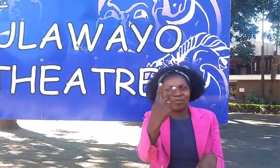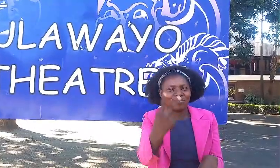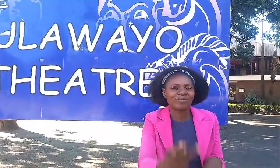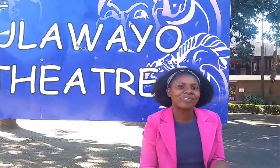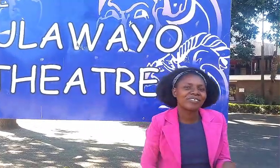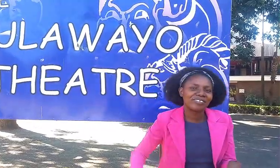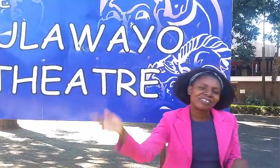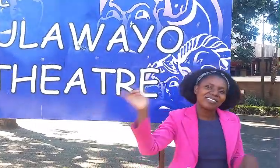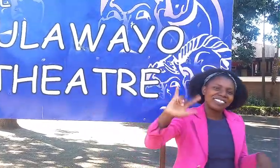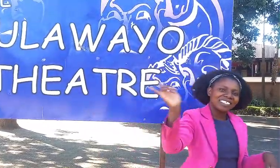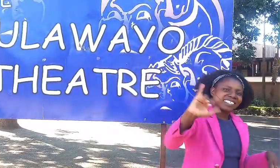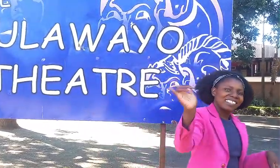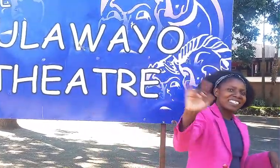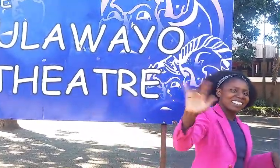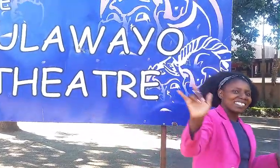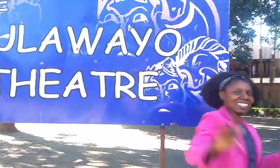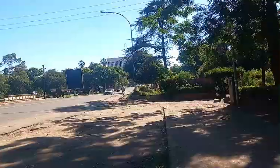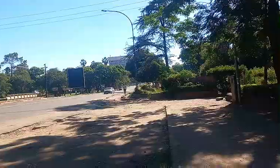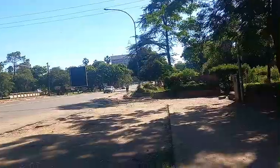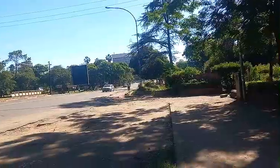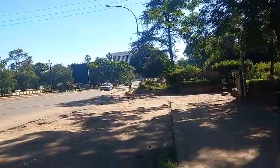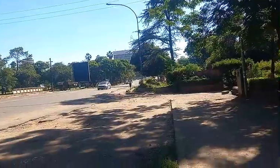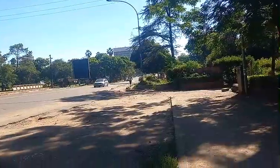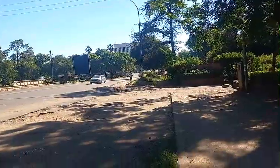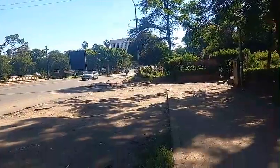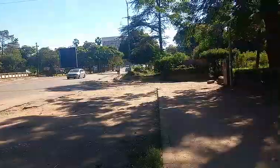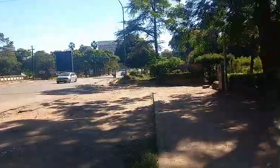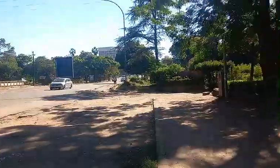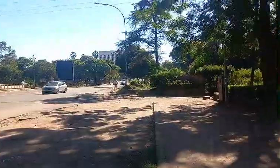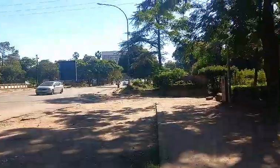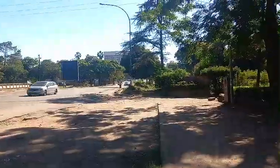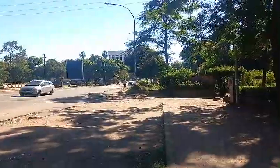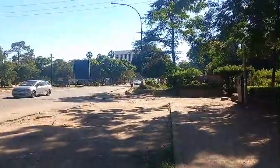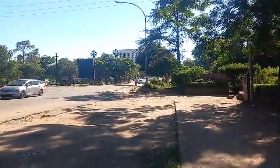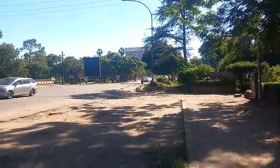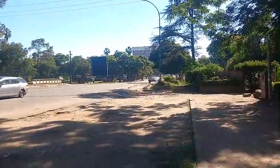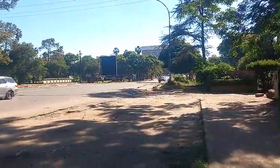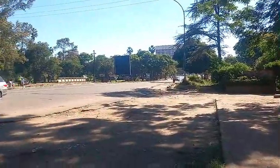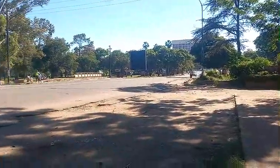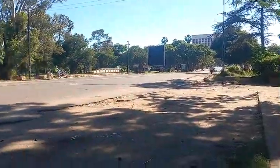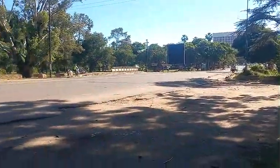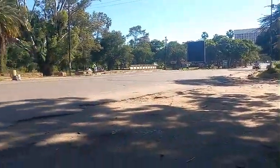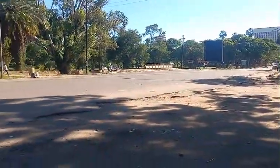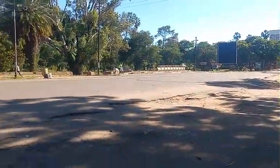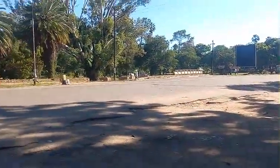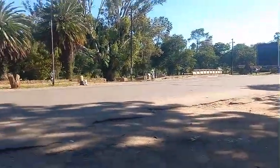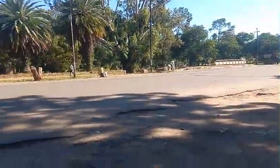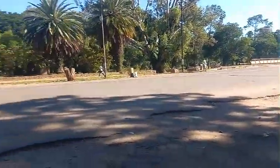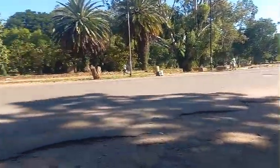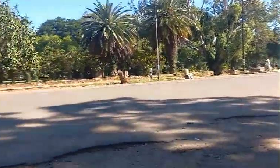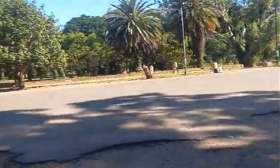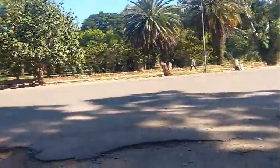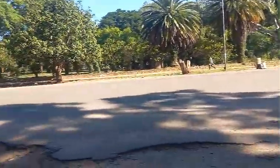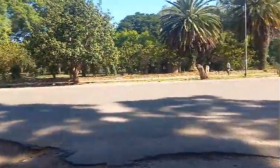I want to take you alongside with me as I am doing my work as an arts